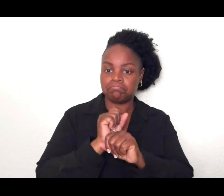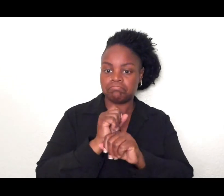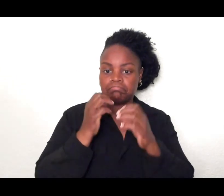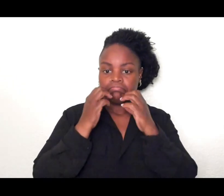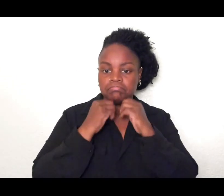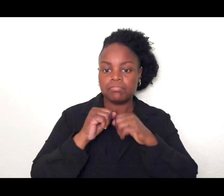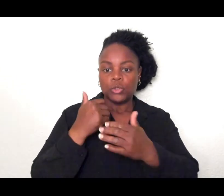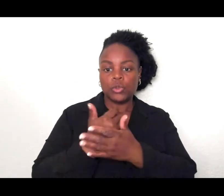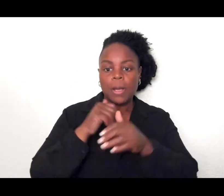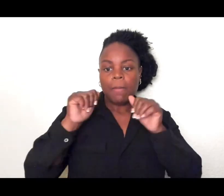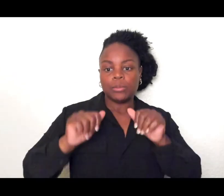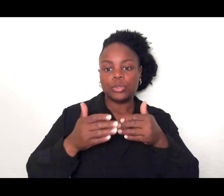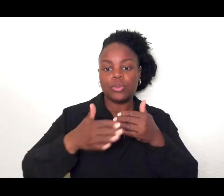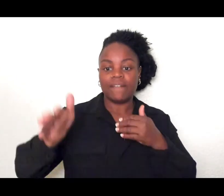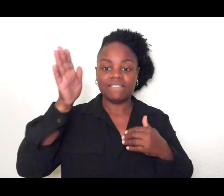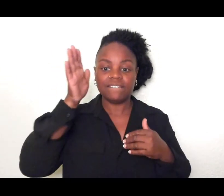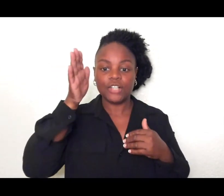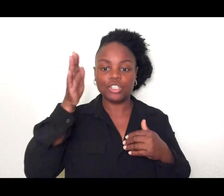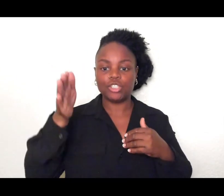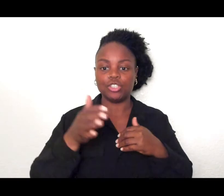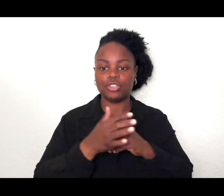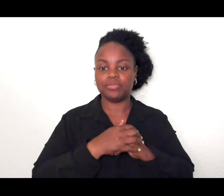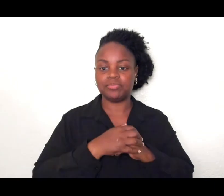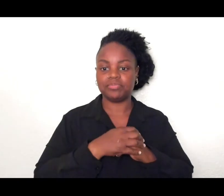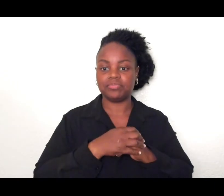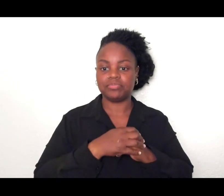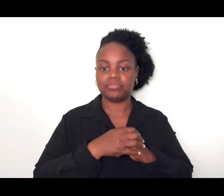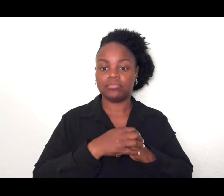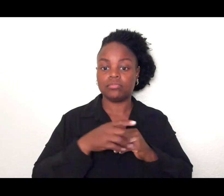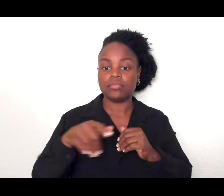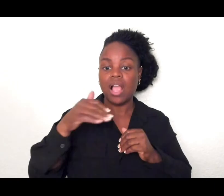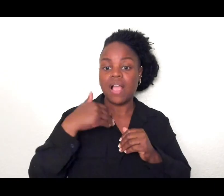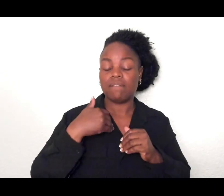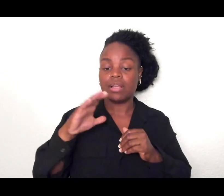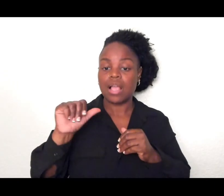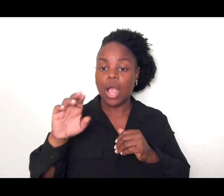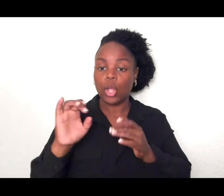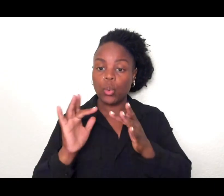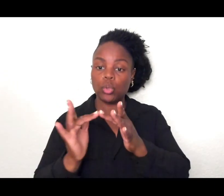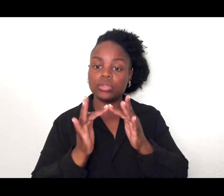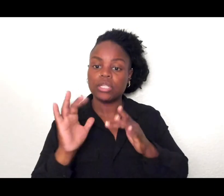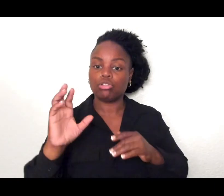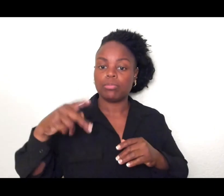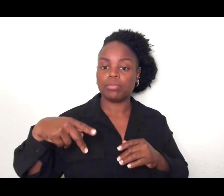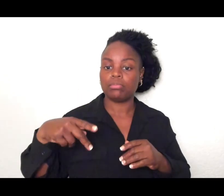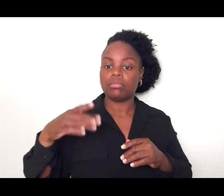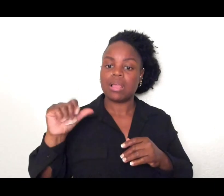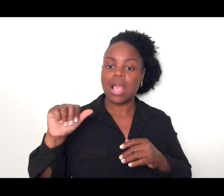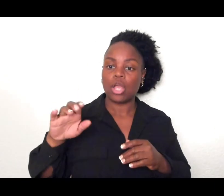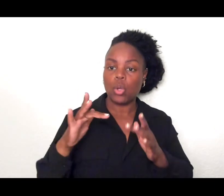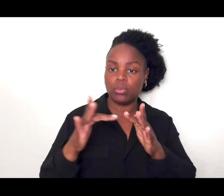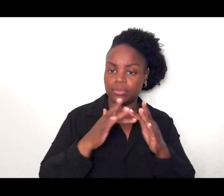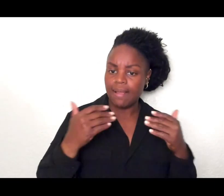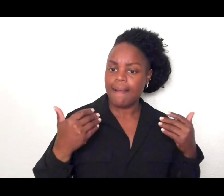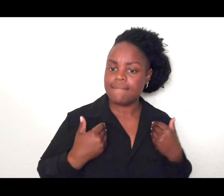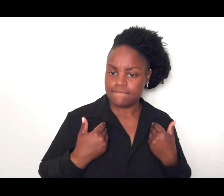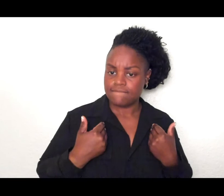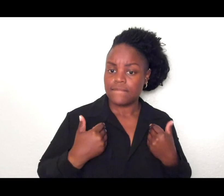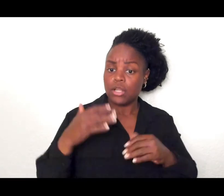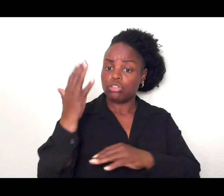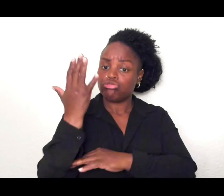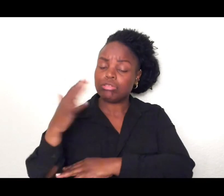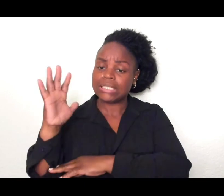say, when the world is no longer afraid to see itself reflected in our image or